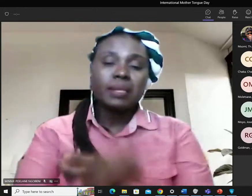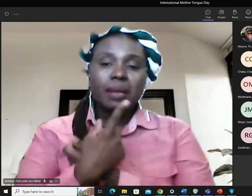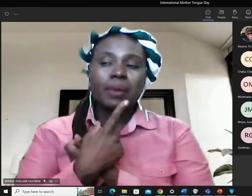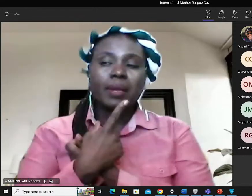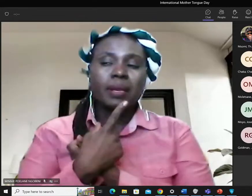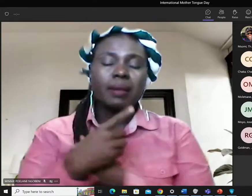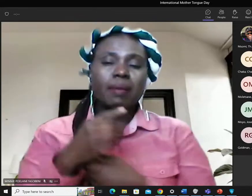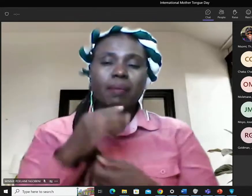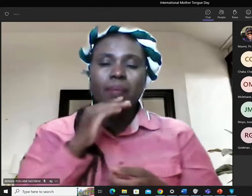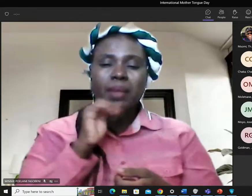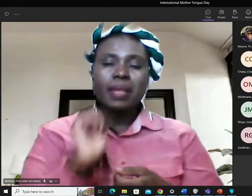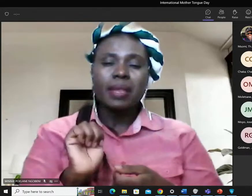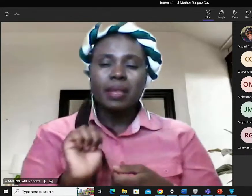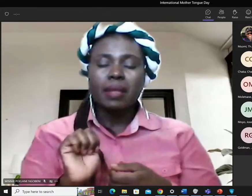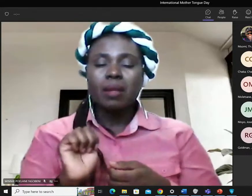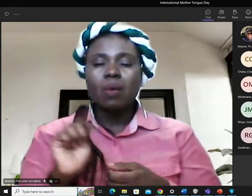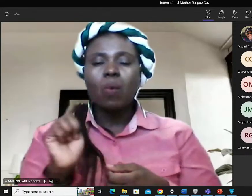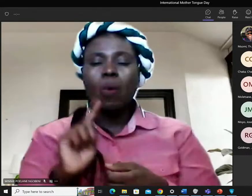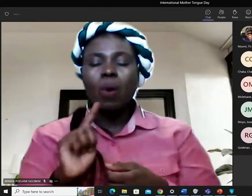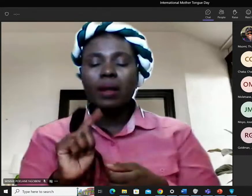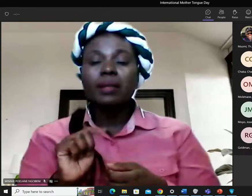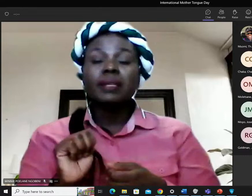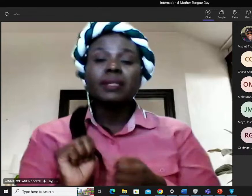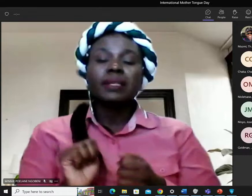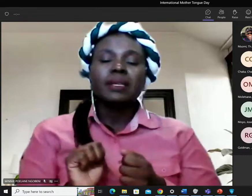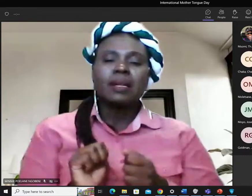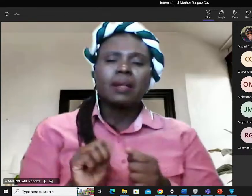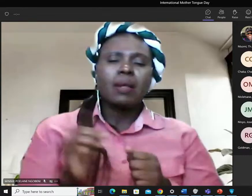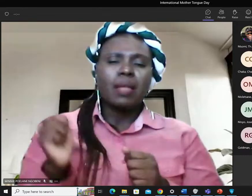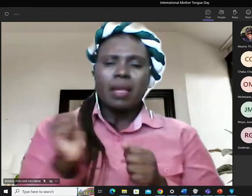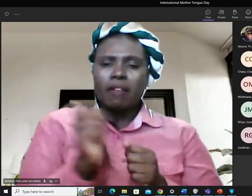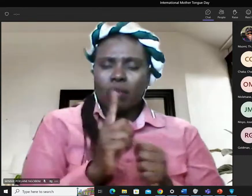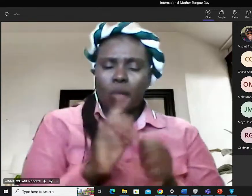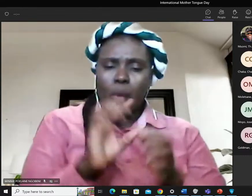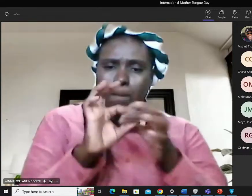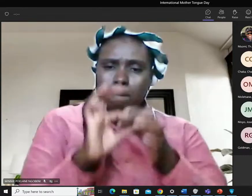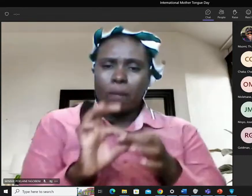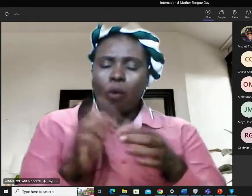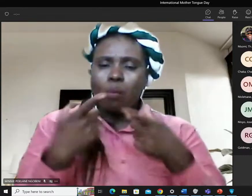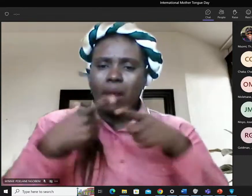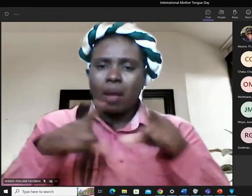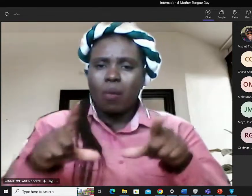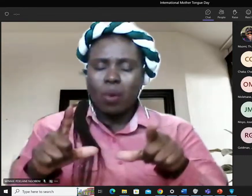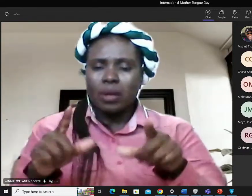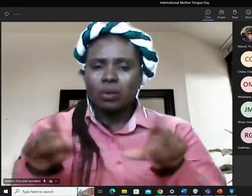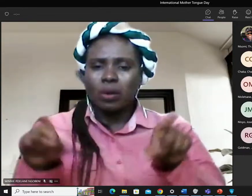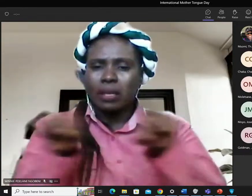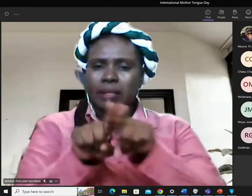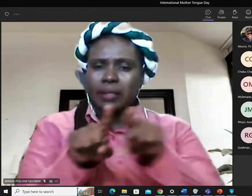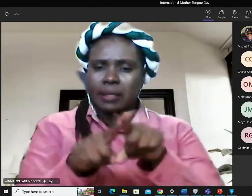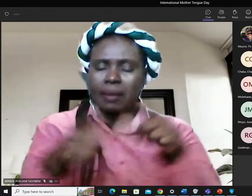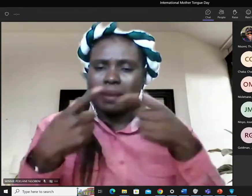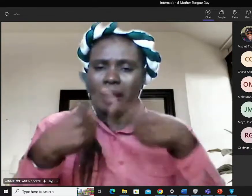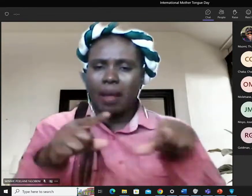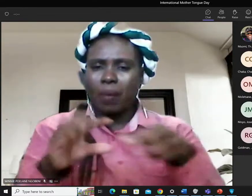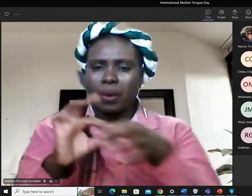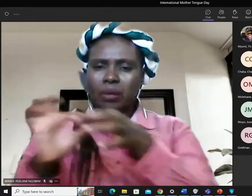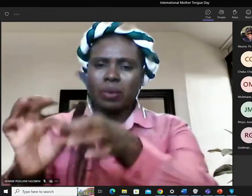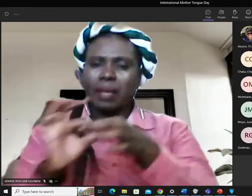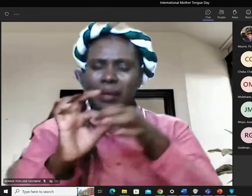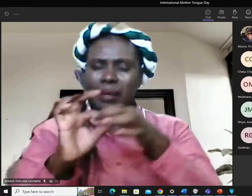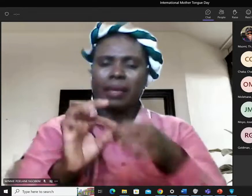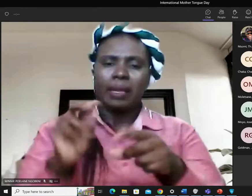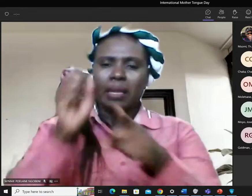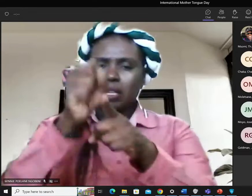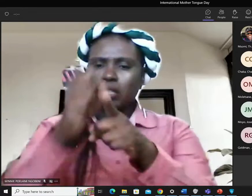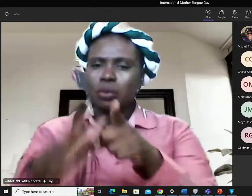meaning because they were able to go to their mother language or to common languages amongst themselves, and they don't, you can